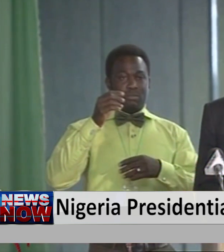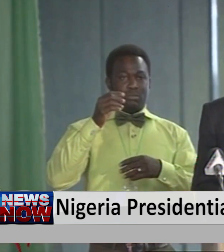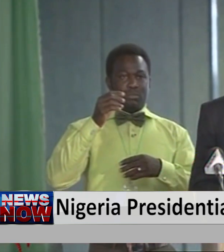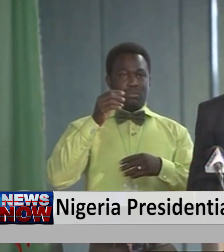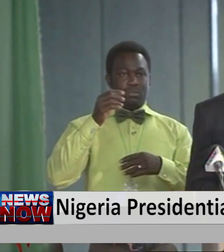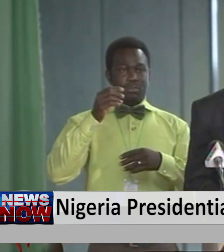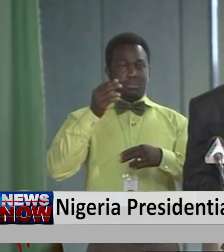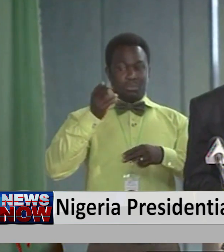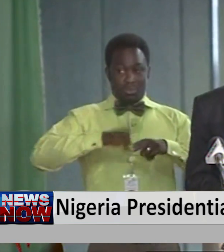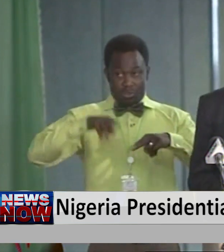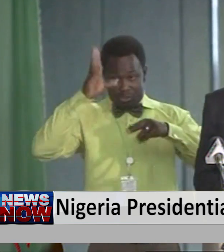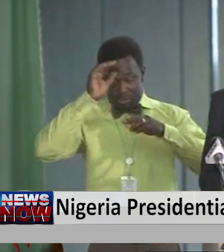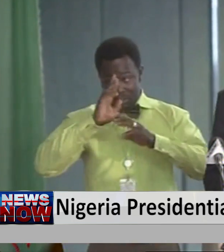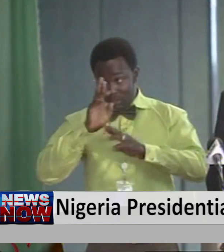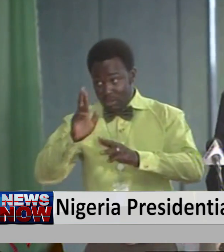Mr. Chairman, sir,